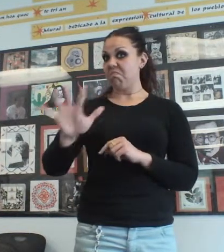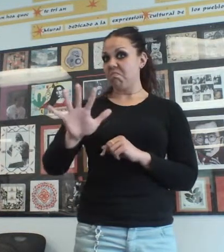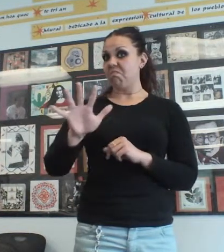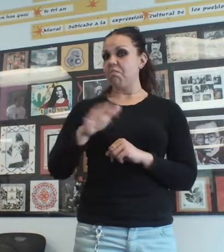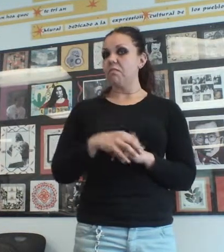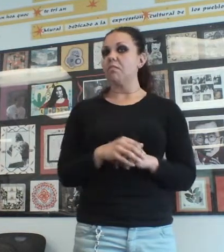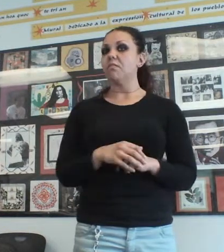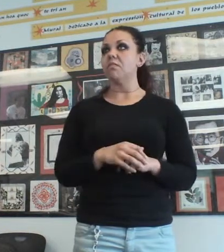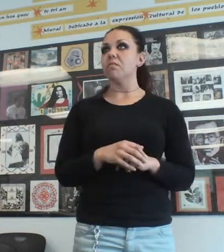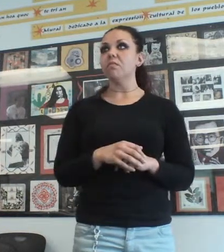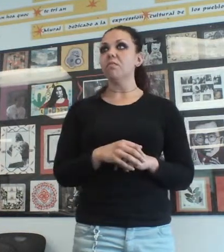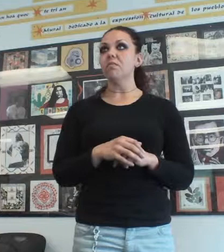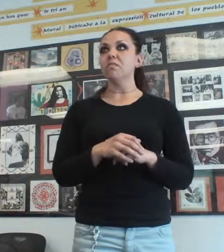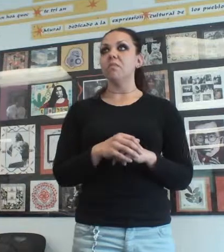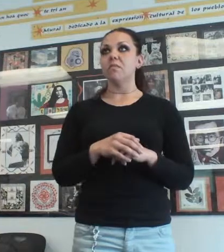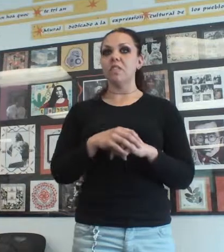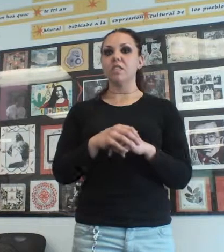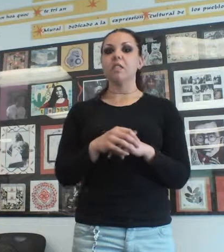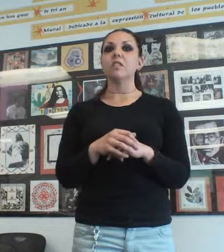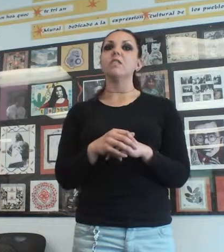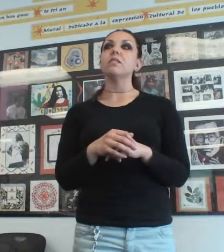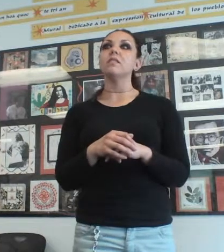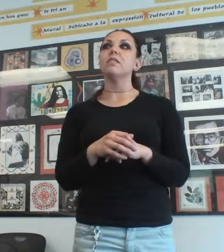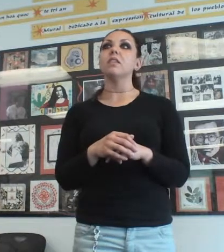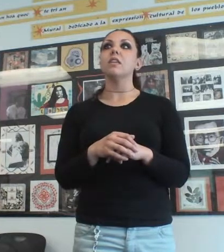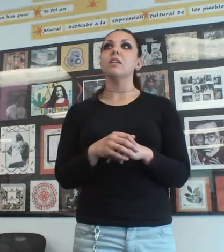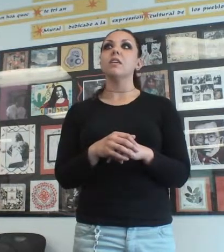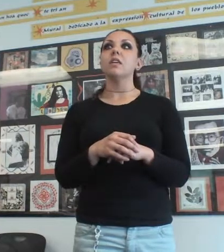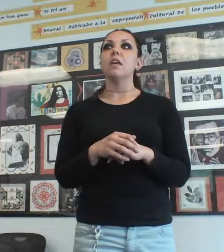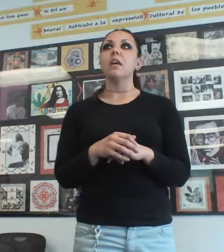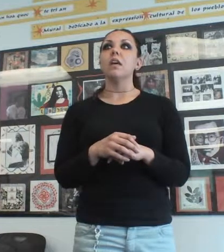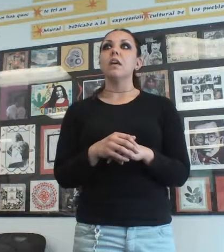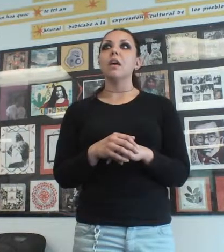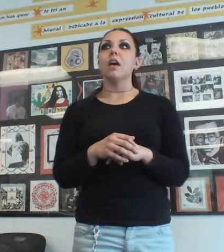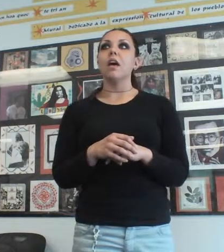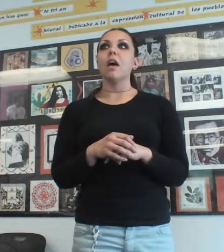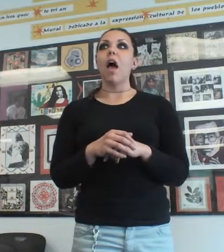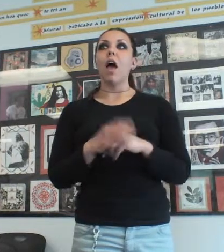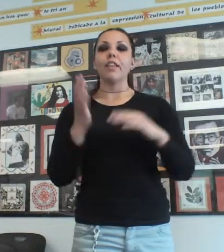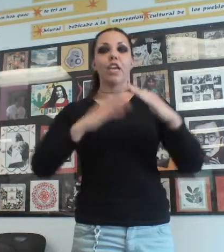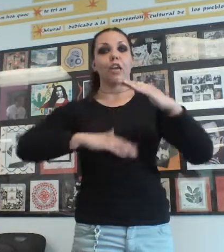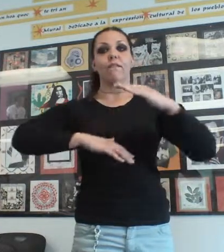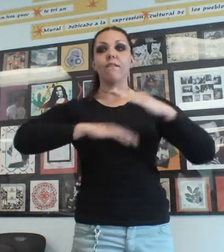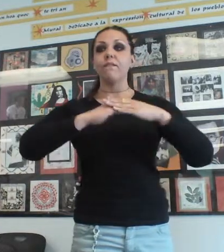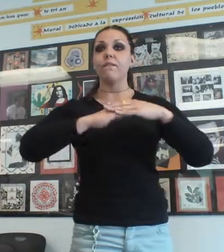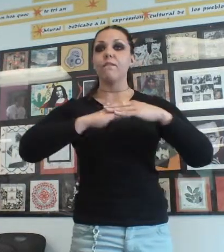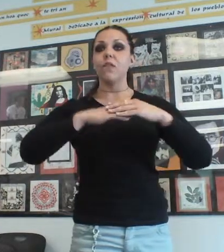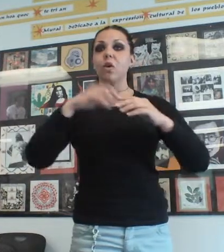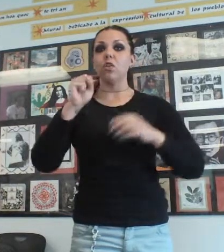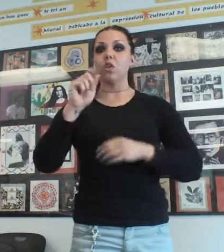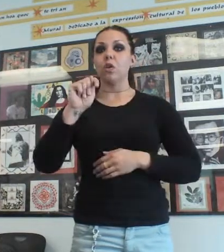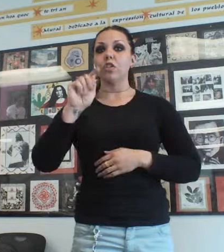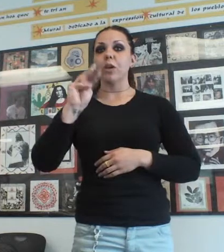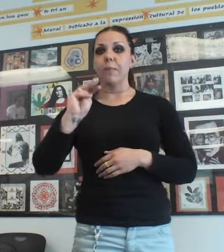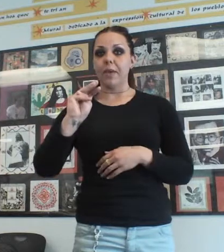Once you hit your capacity, it'll either transfer into your long-term memory or it'll be